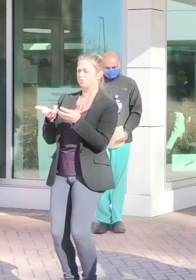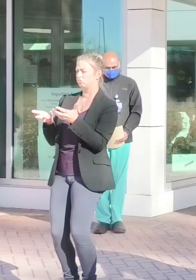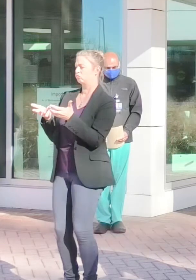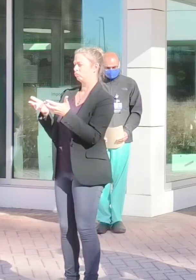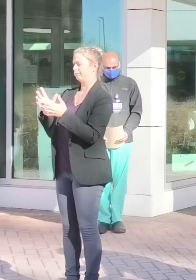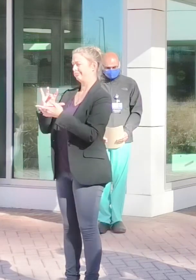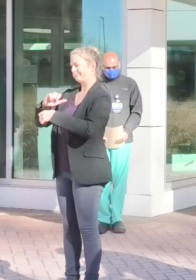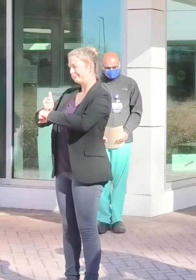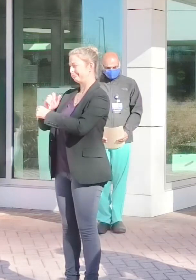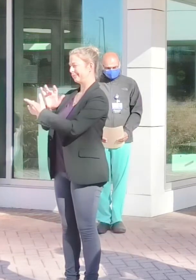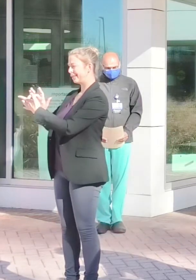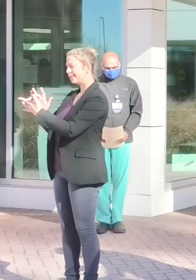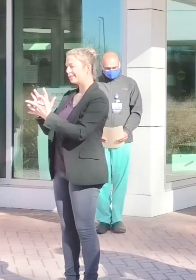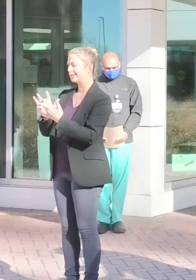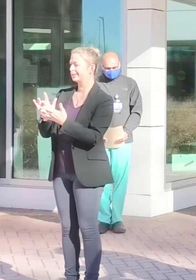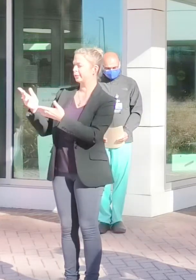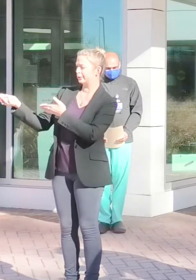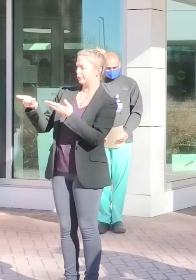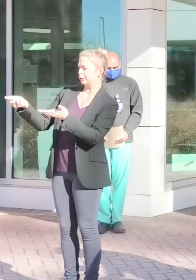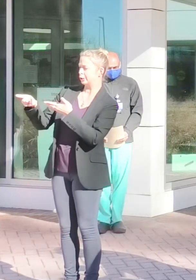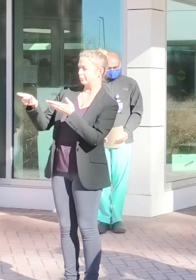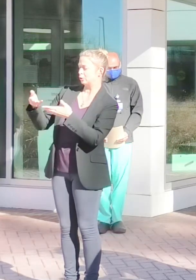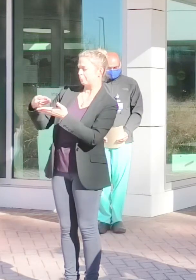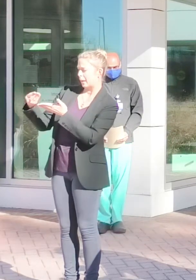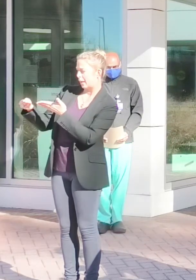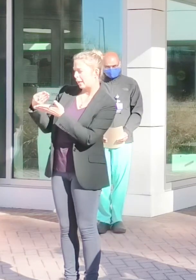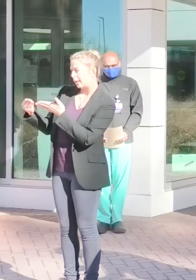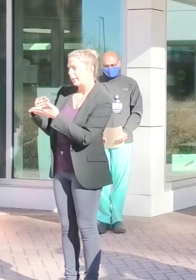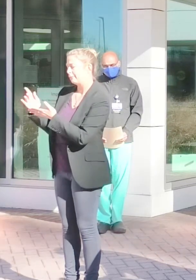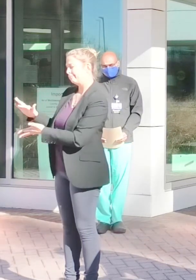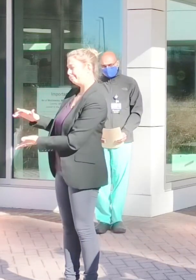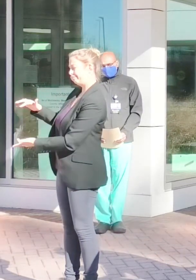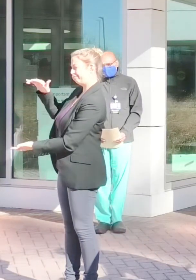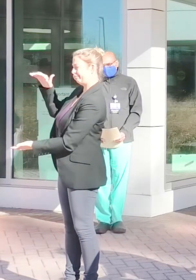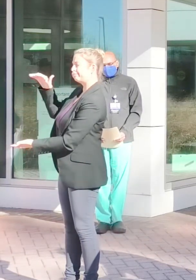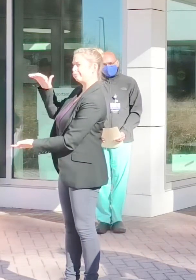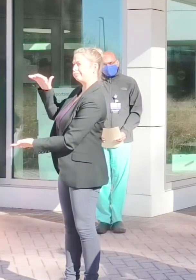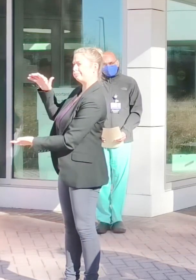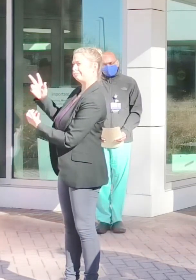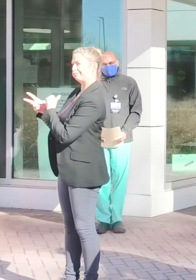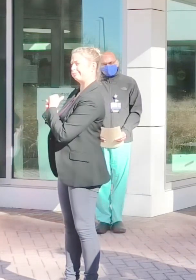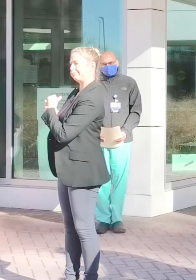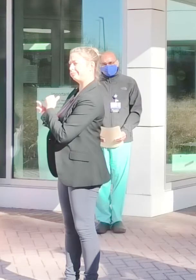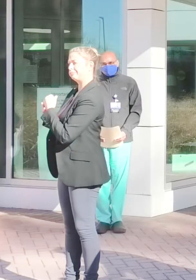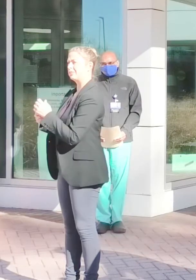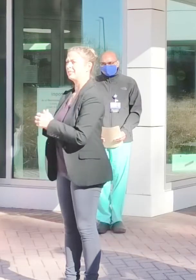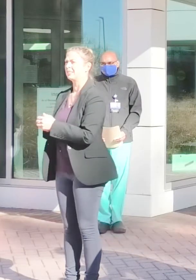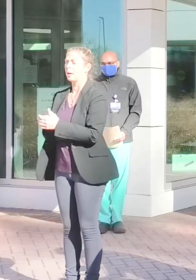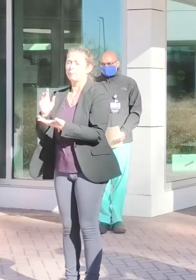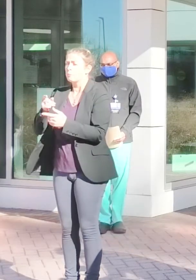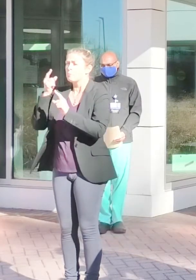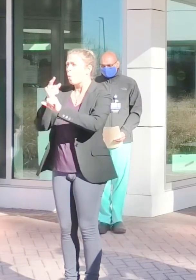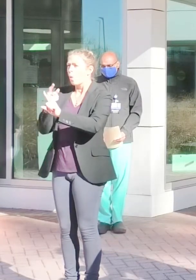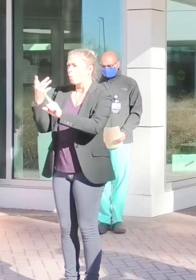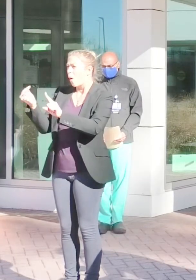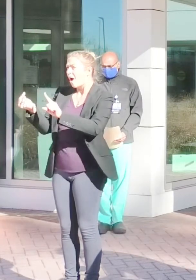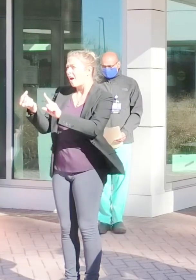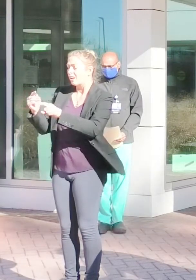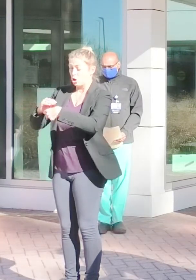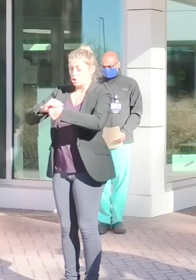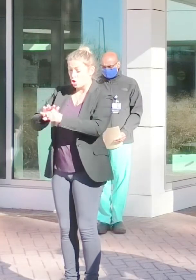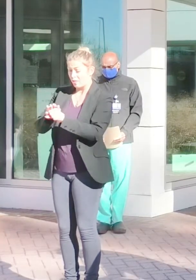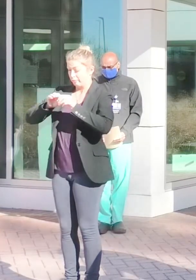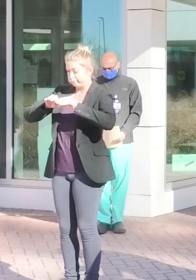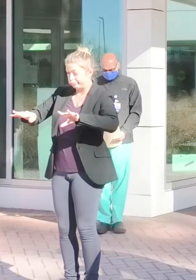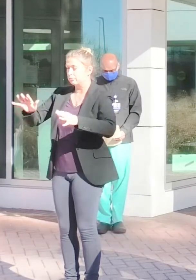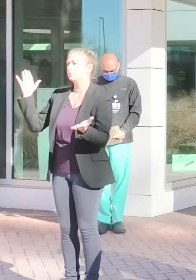All that being said, the best way to reduce strain on the supply chain is to mitigate the spread of COVID-19. With that